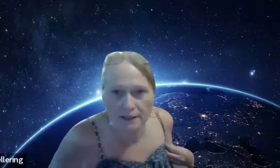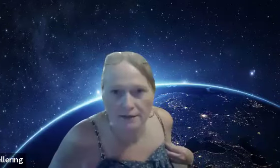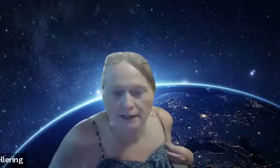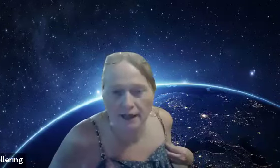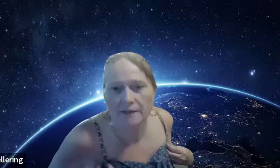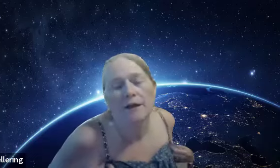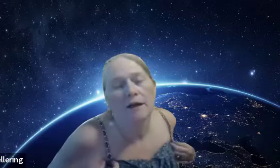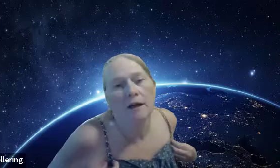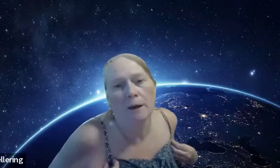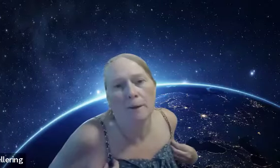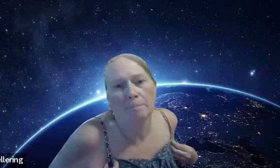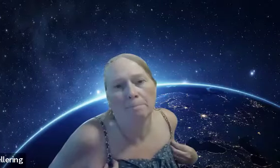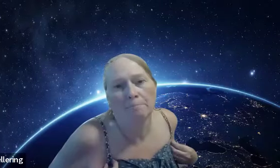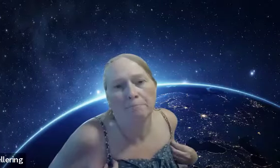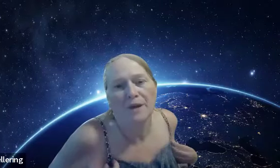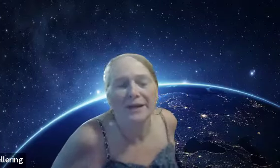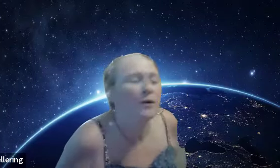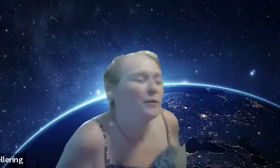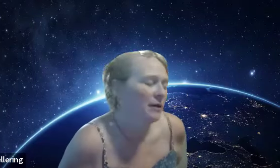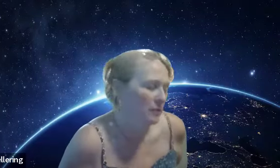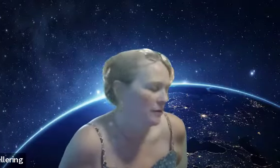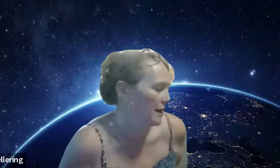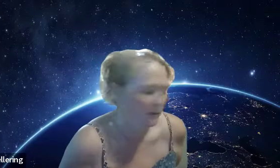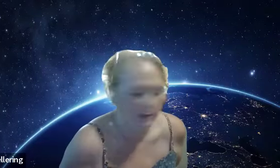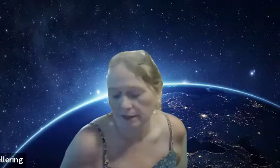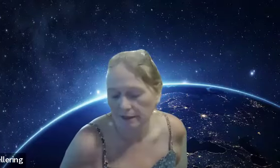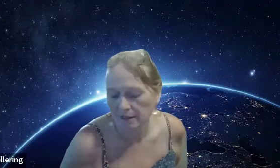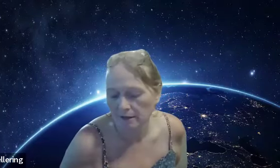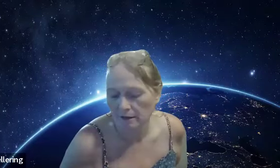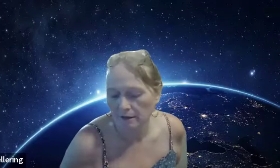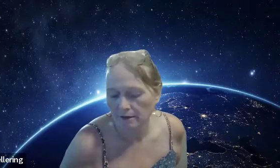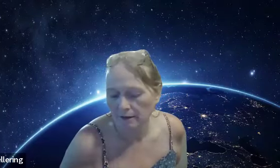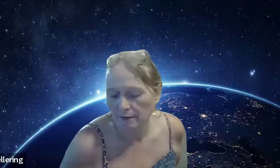like that. Now where was I going with that? Oh my goodness.